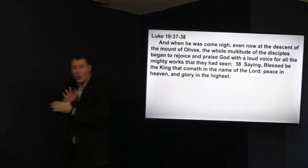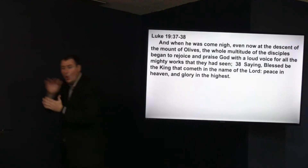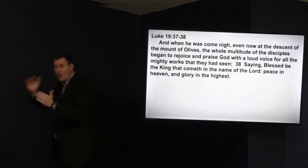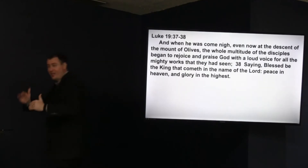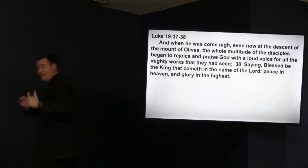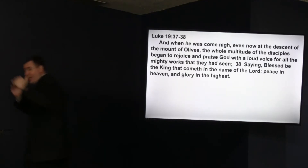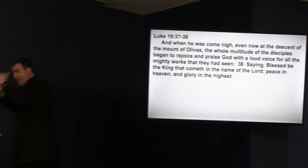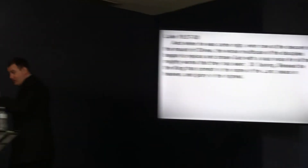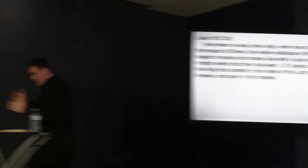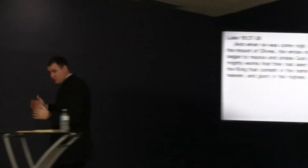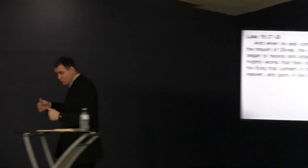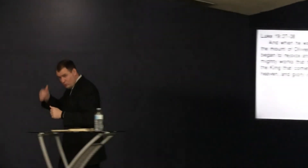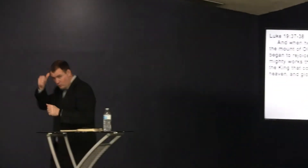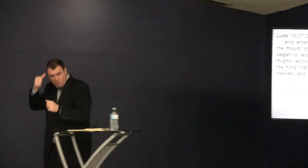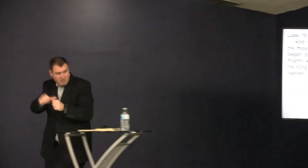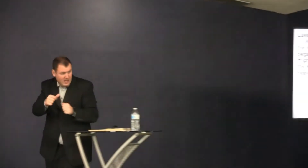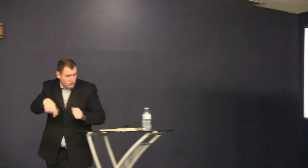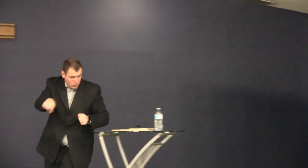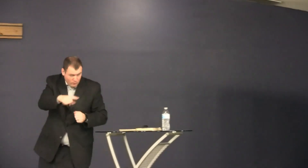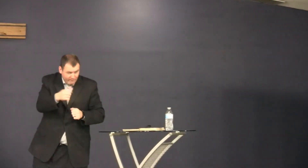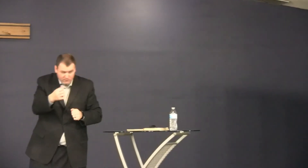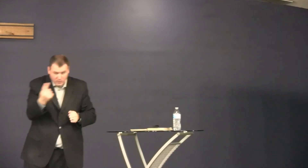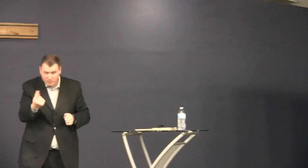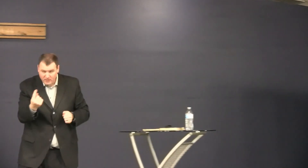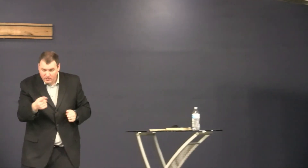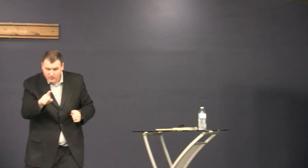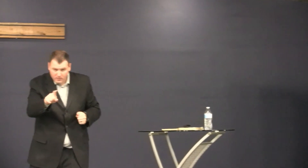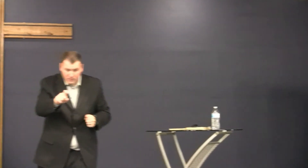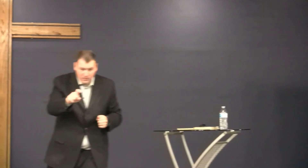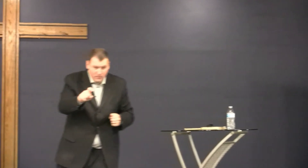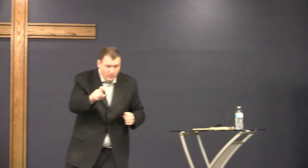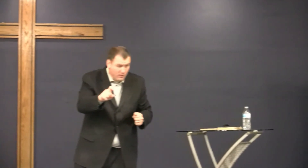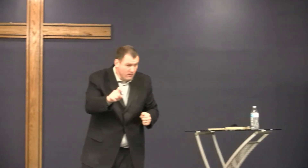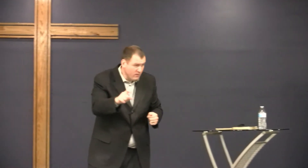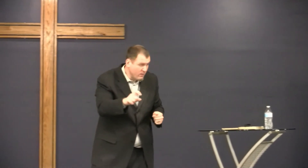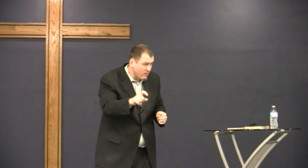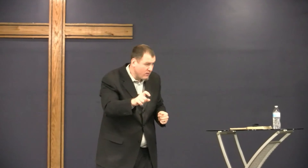Peace in heaven and glory in the highest. Does that remind you of something?